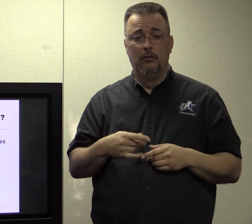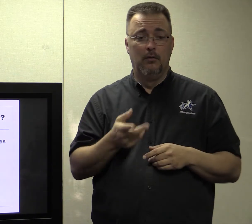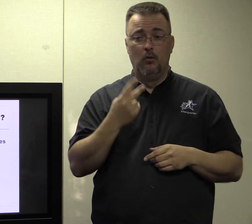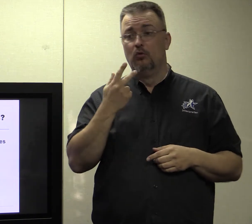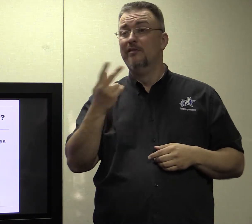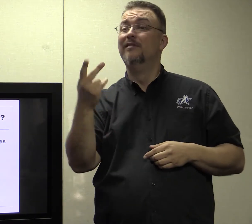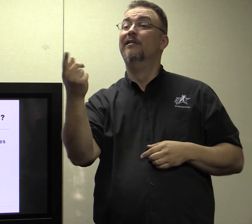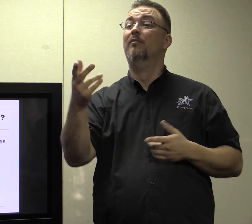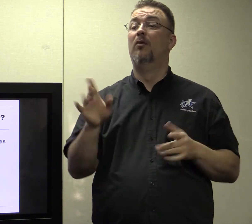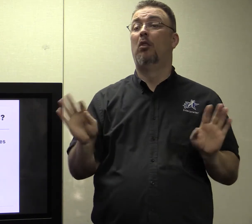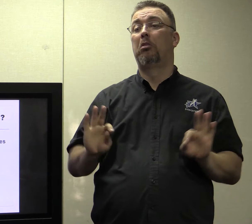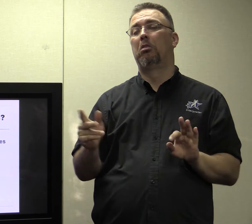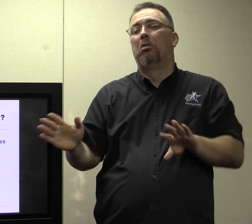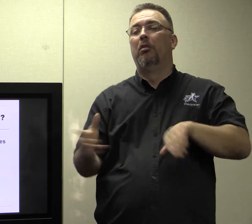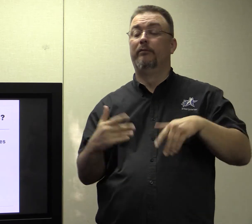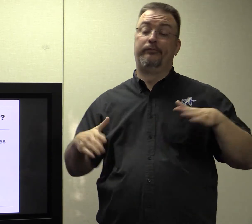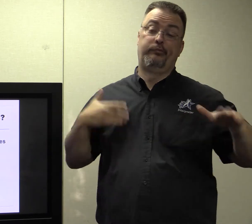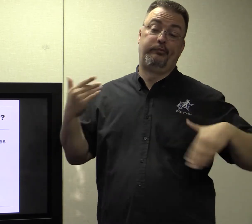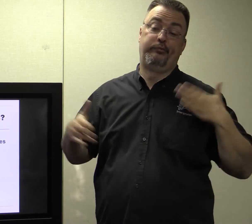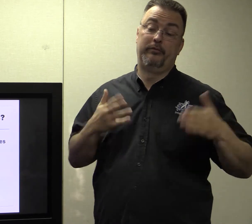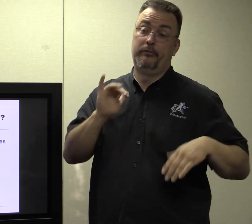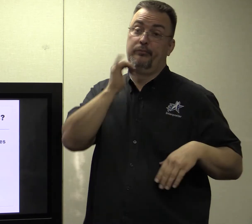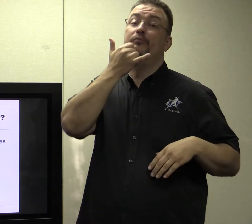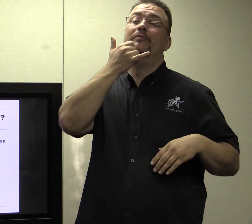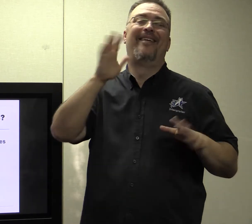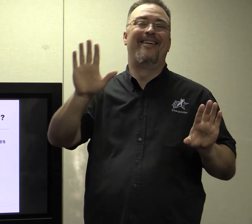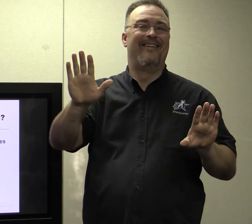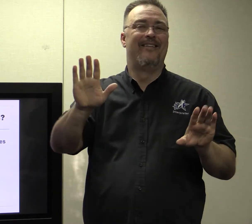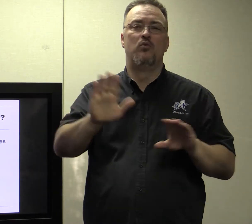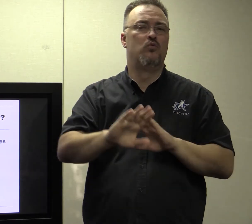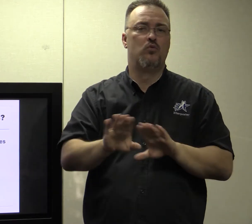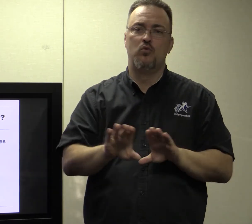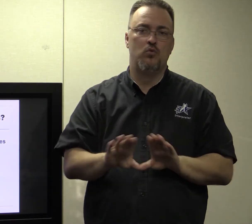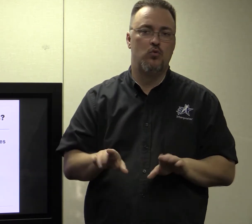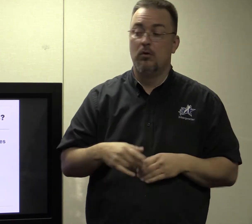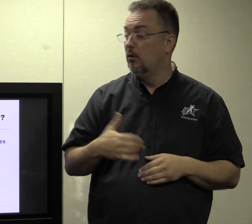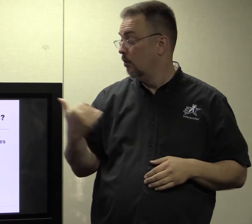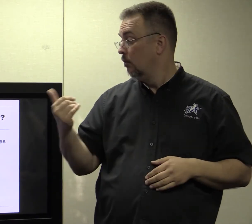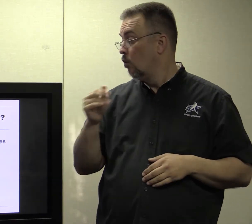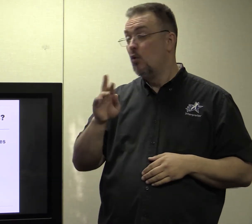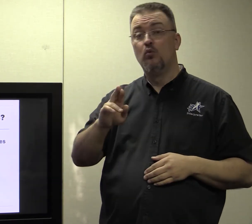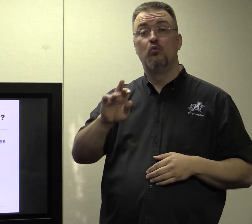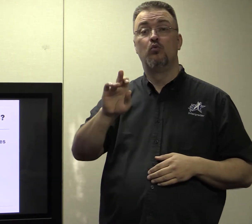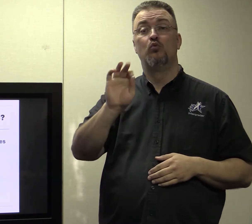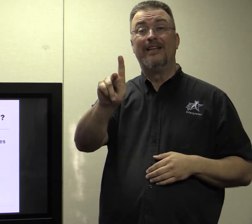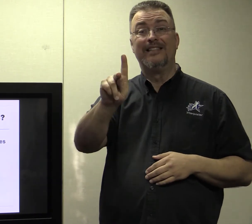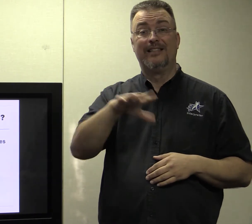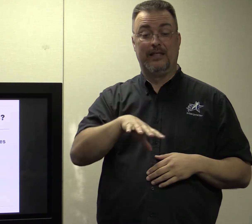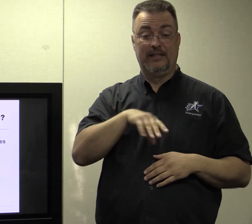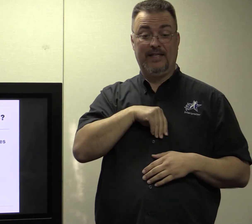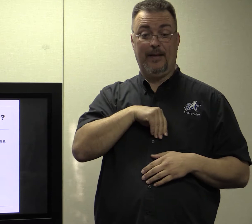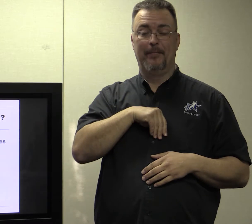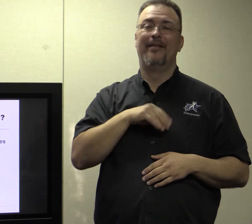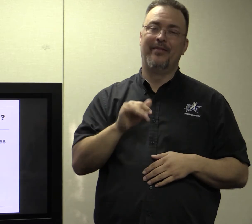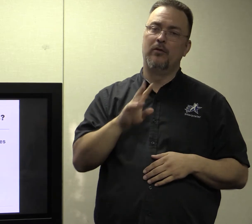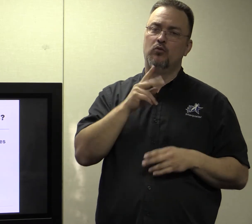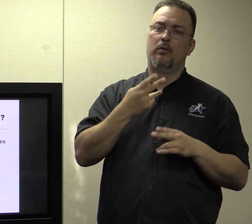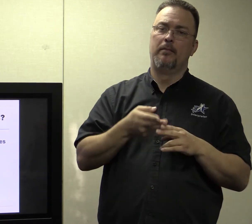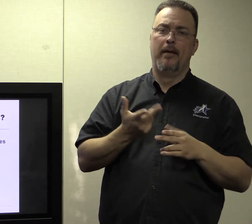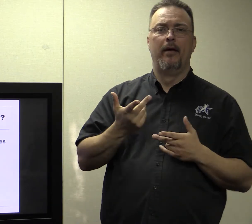do it anyway. No. Risk acceptance is what we've come to, and that is what contributes